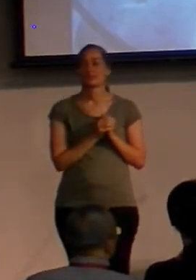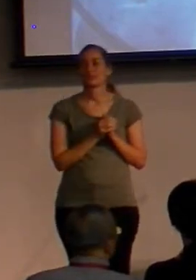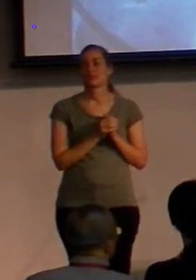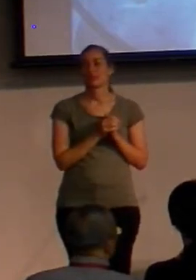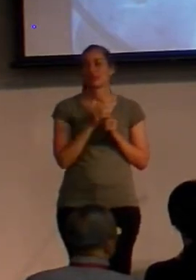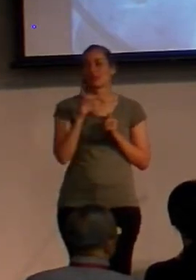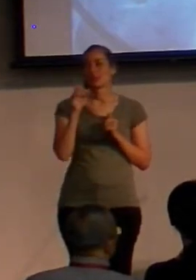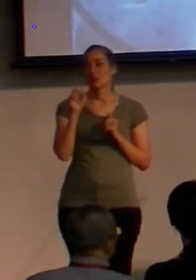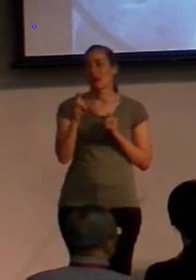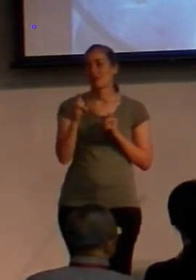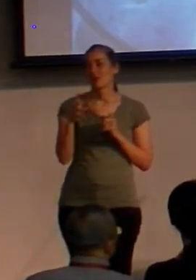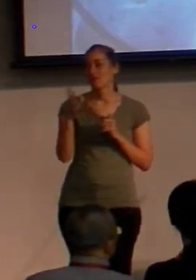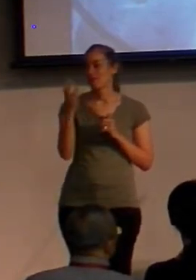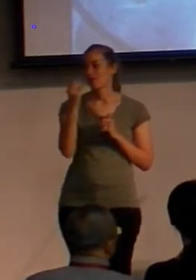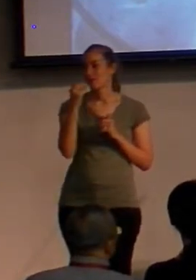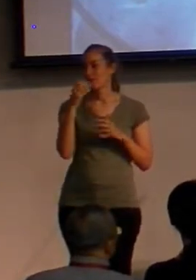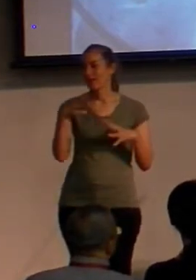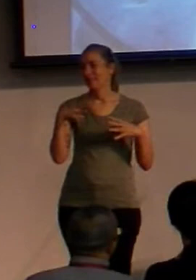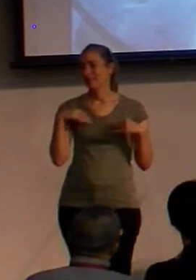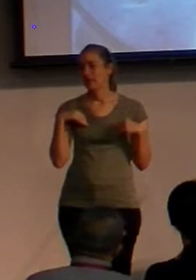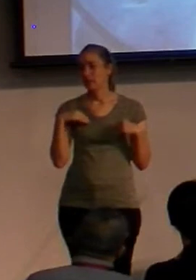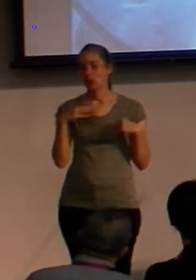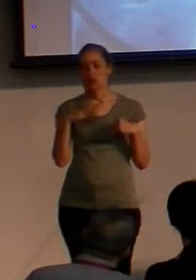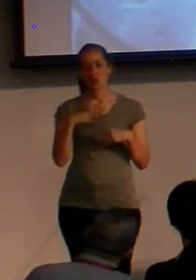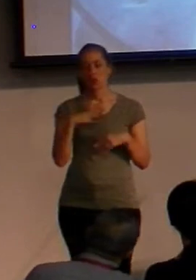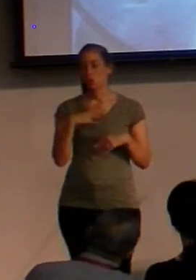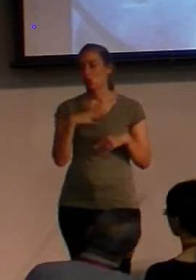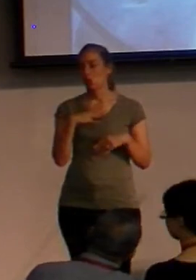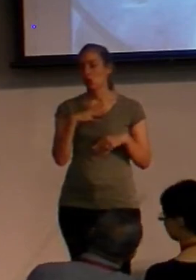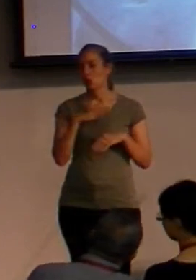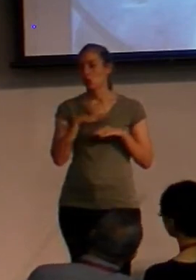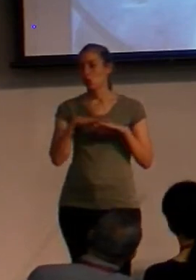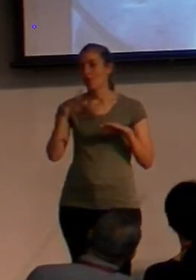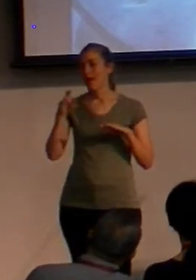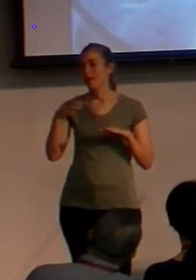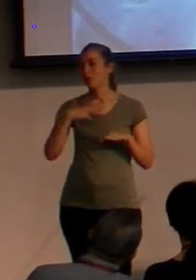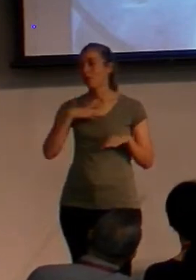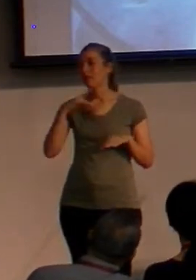You don't have to like it, you just have to act like you like it. And